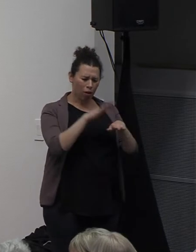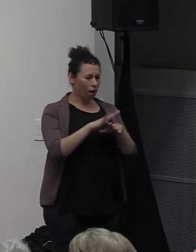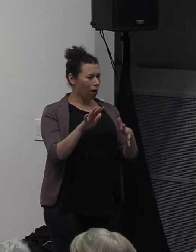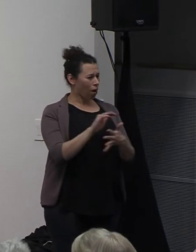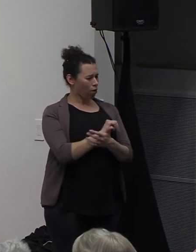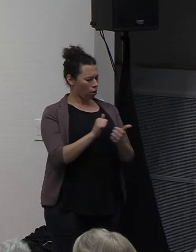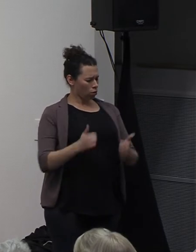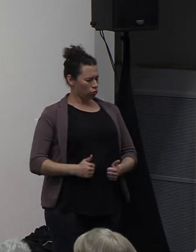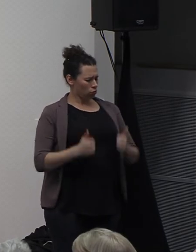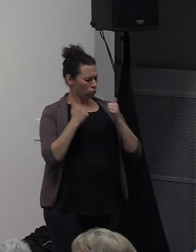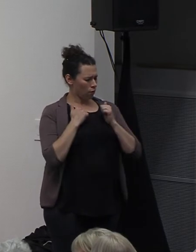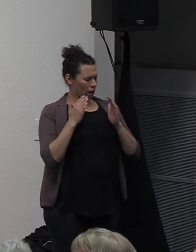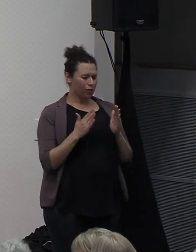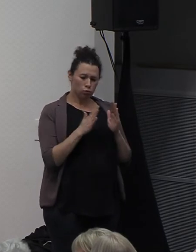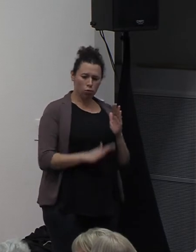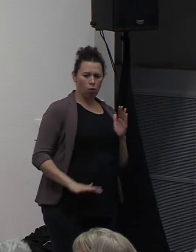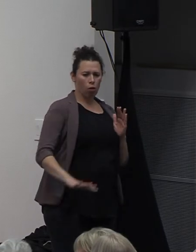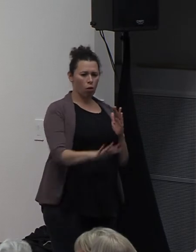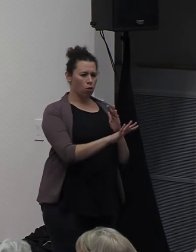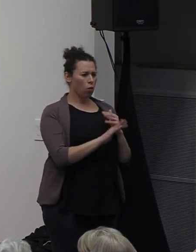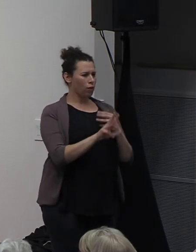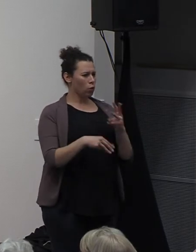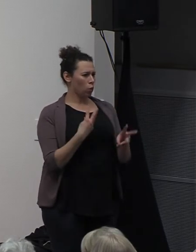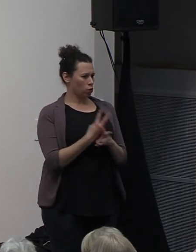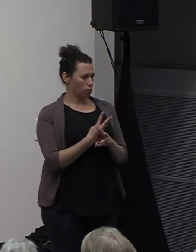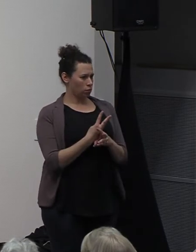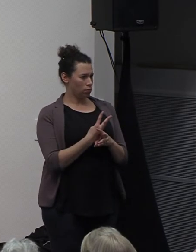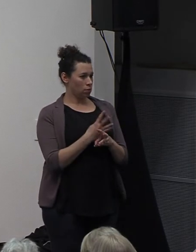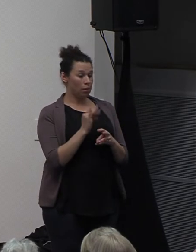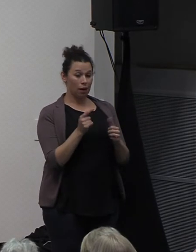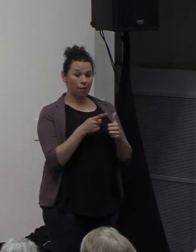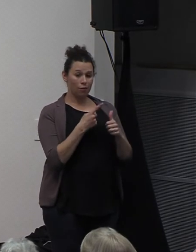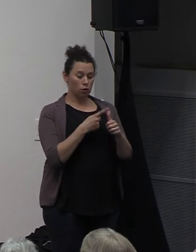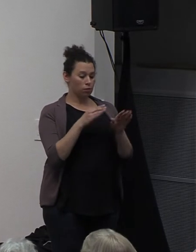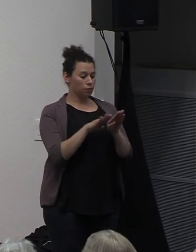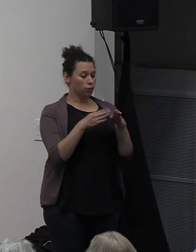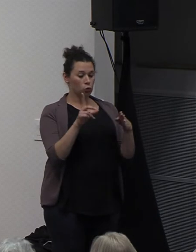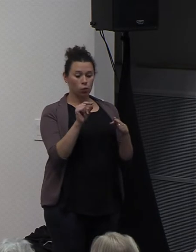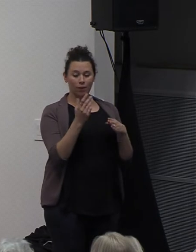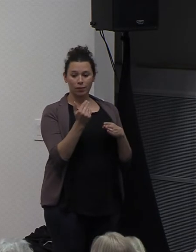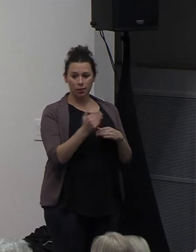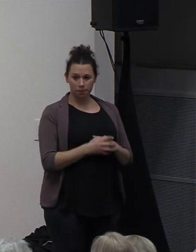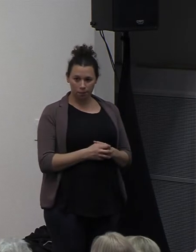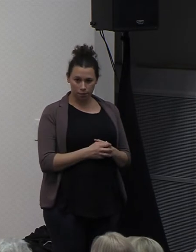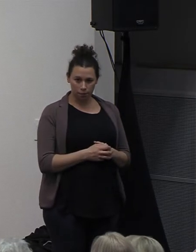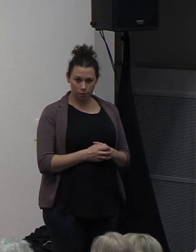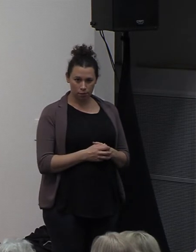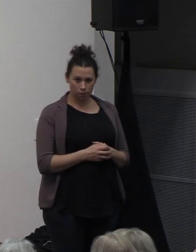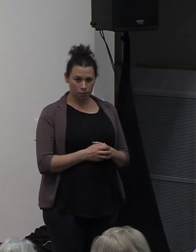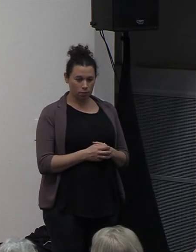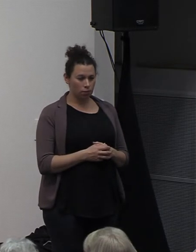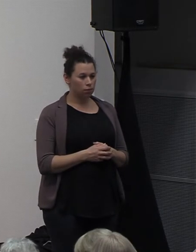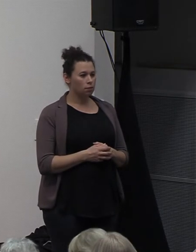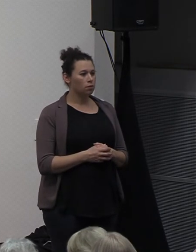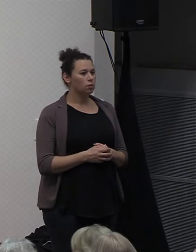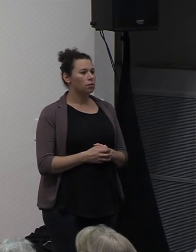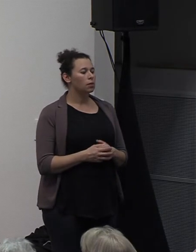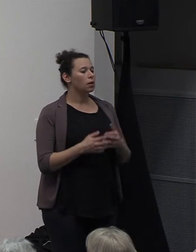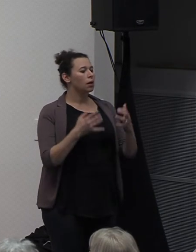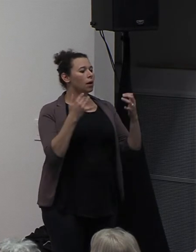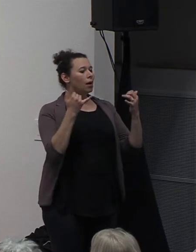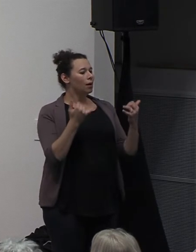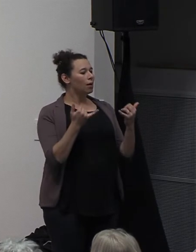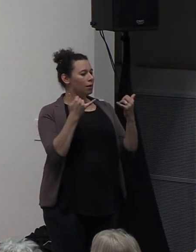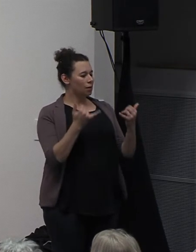the world. This exhibition first opened in 2015 and is now complemented by